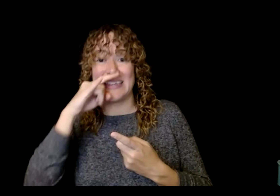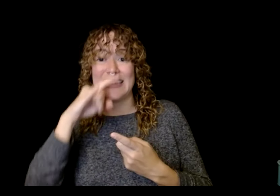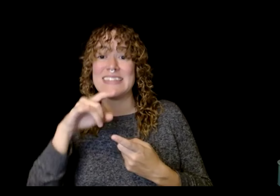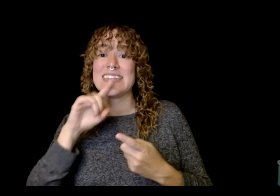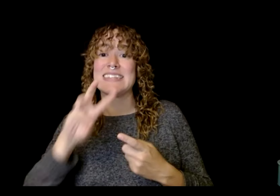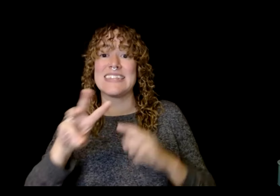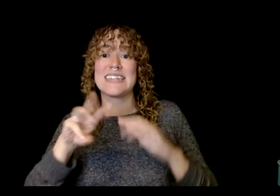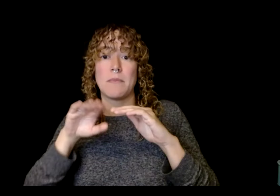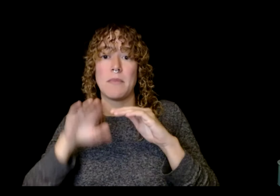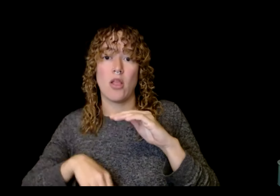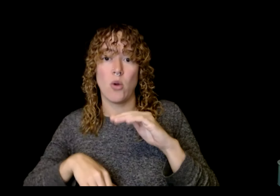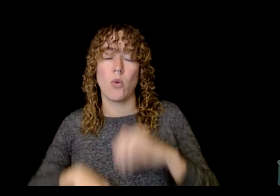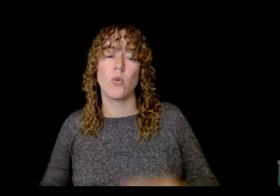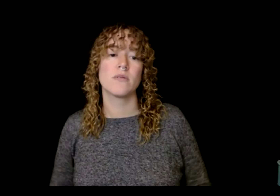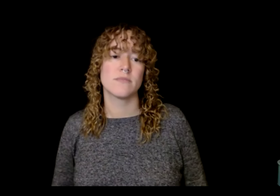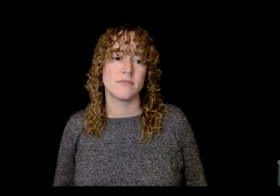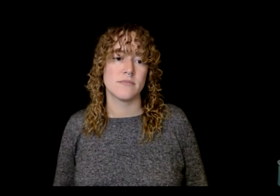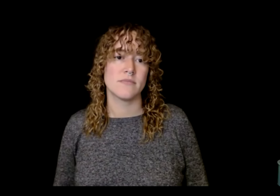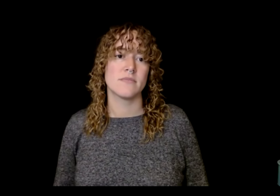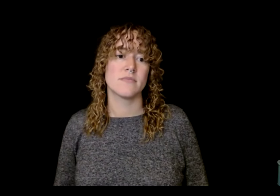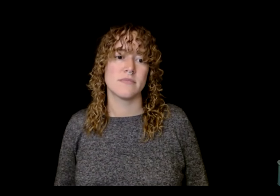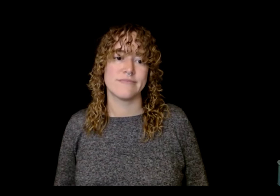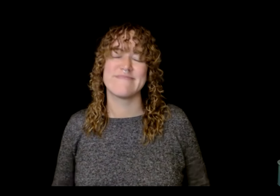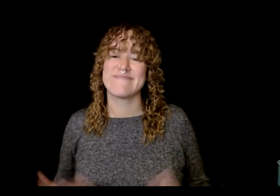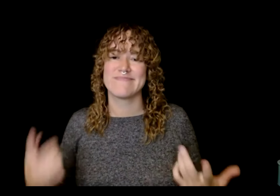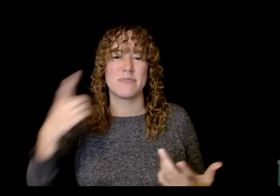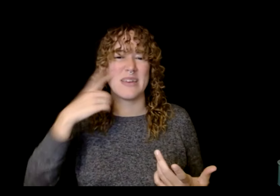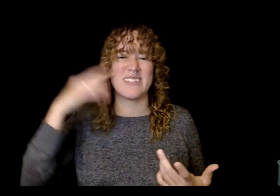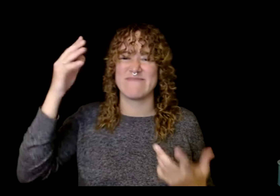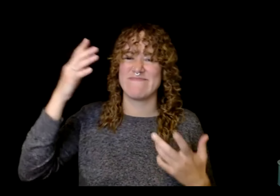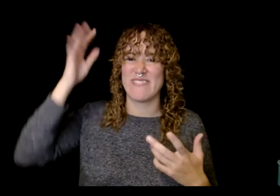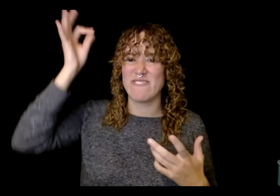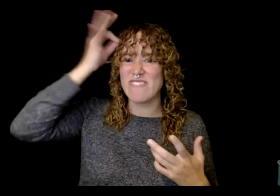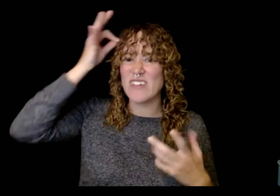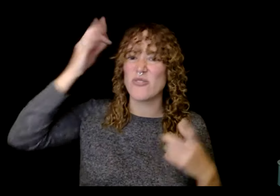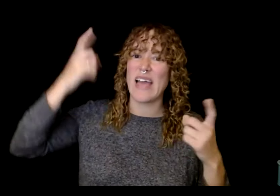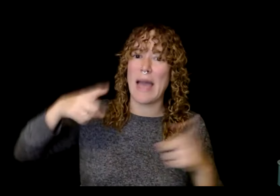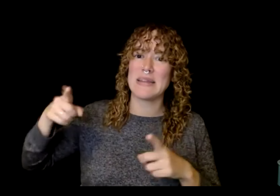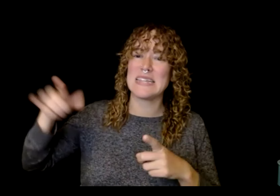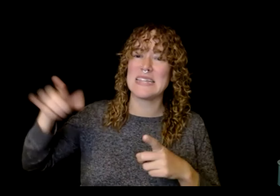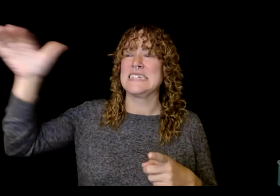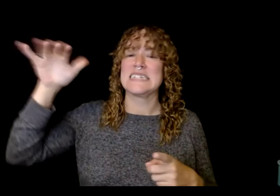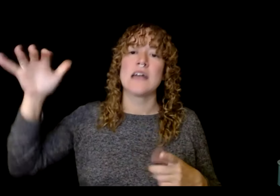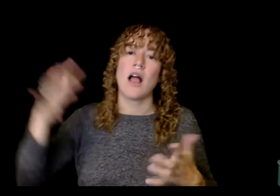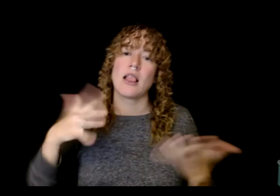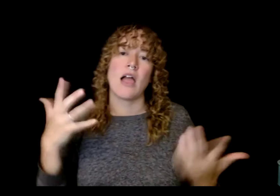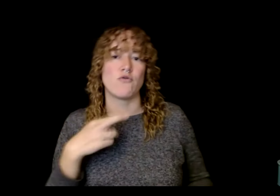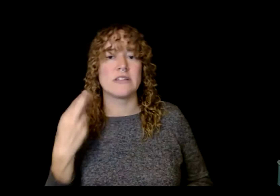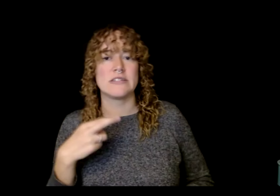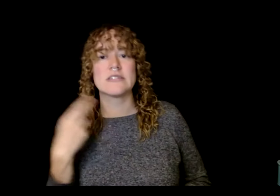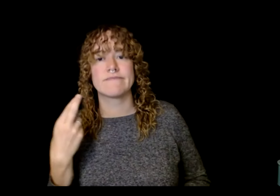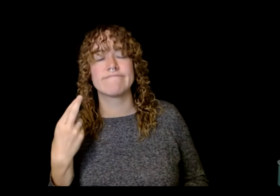under. Again, due to the federal environment, I think there's a lot of risks potentially